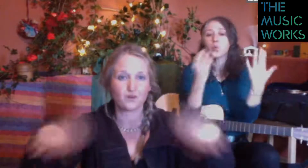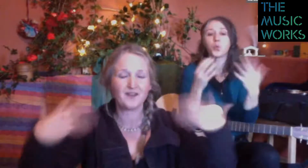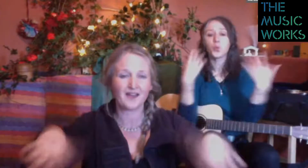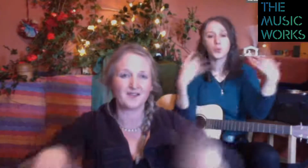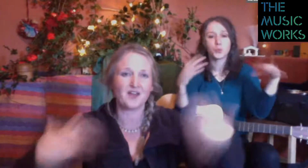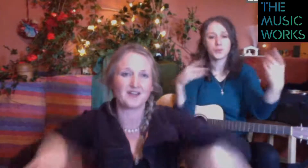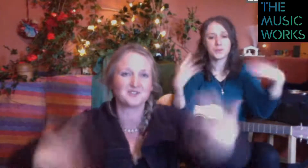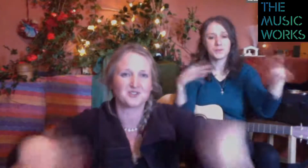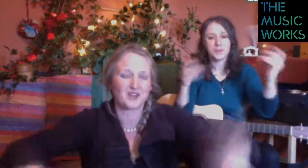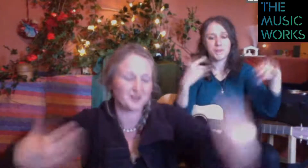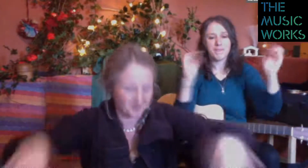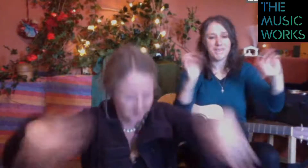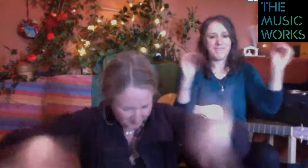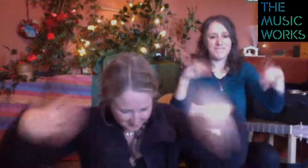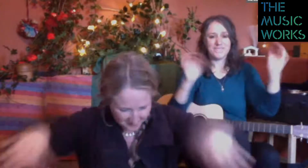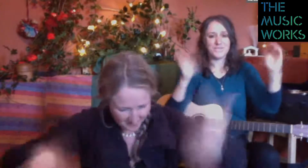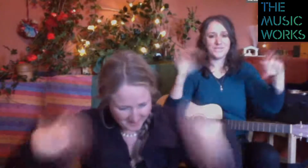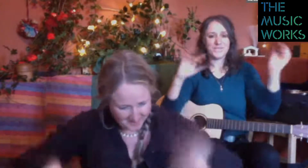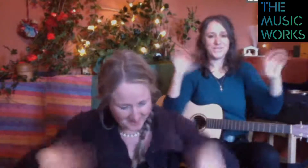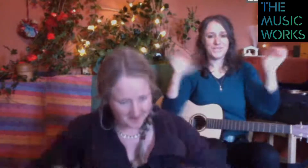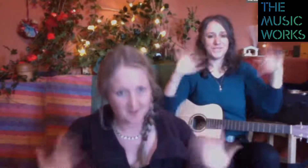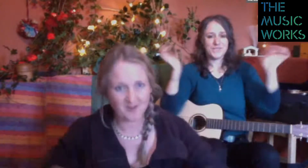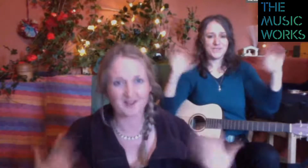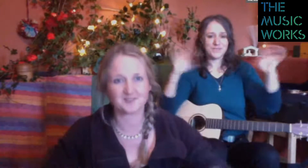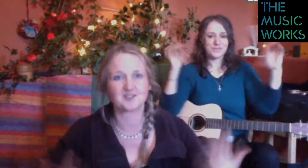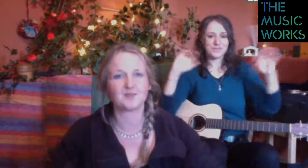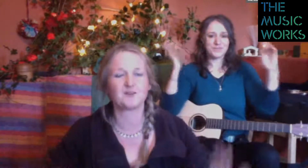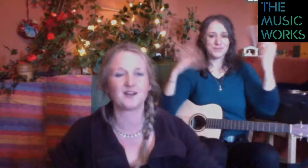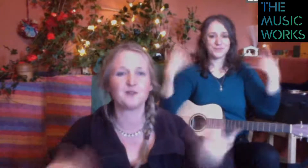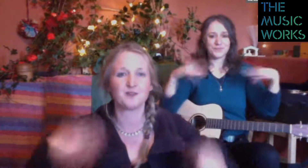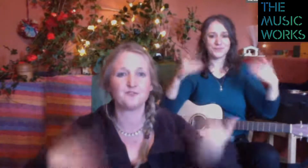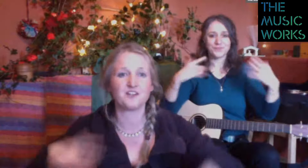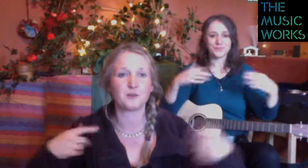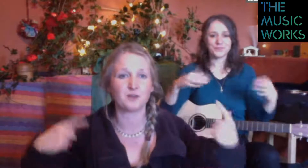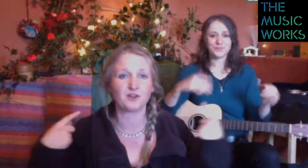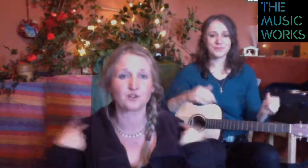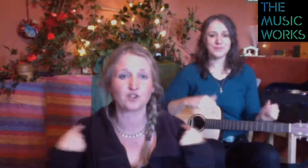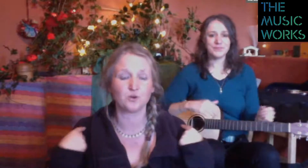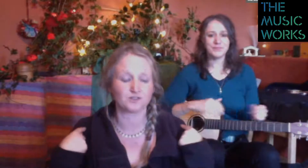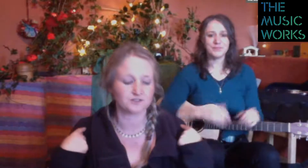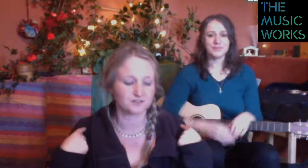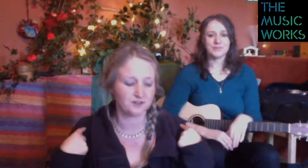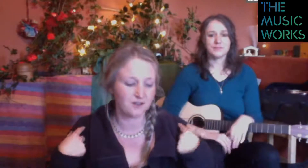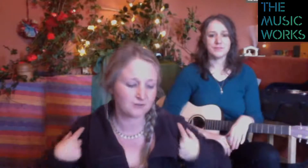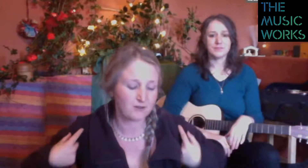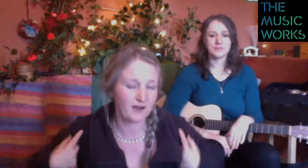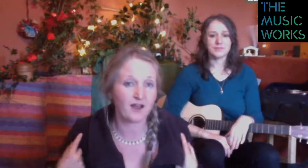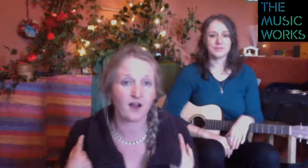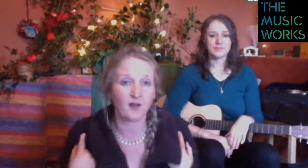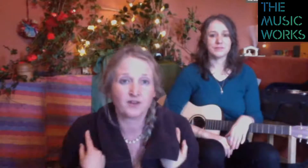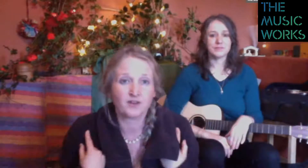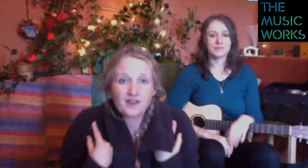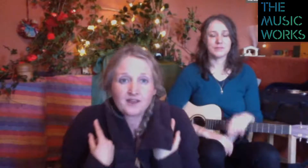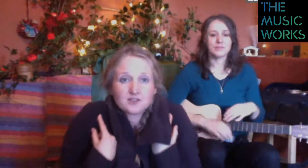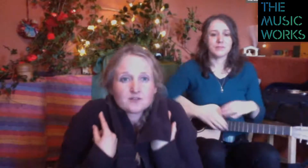And give your hands a shake. Give your hands a shake. Brilliant. And we're going to finish by bringing your shoulders right up into your ears,